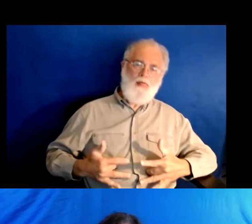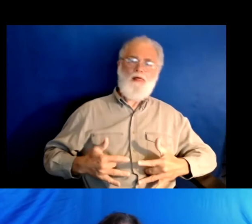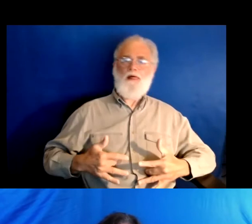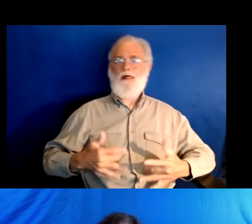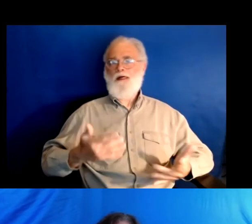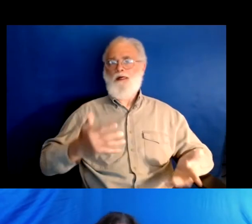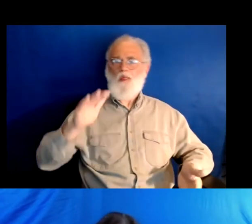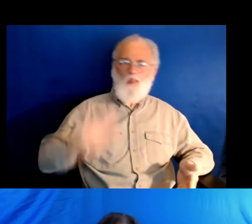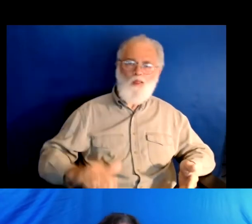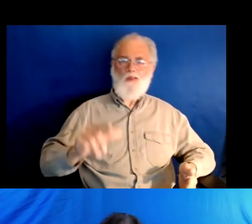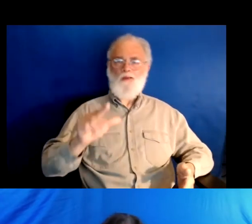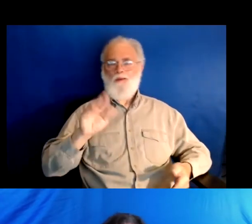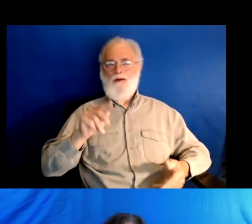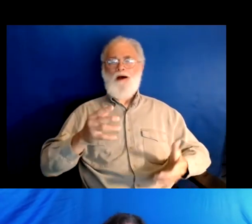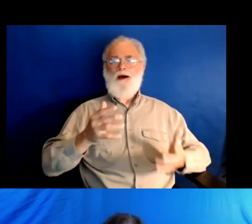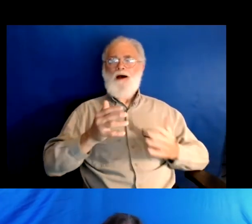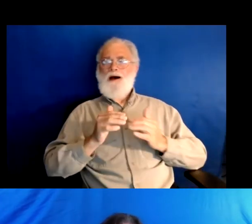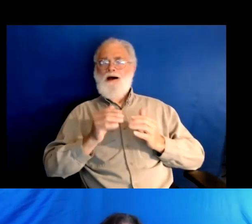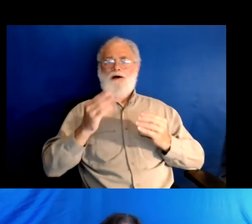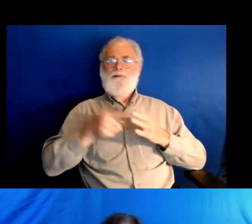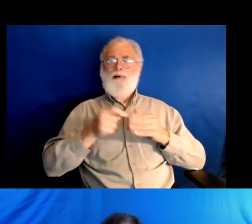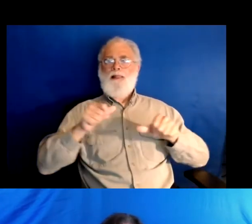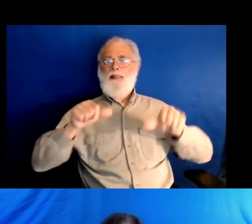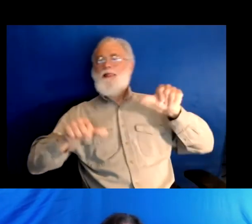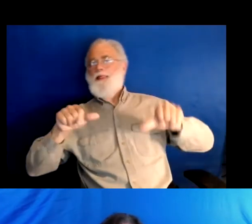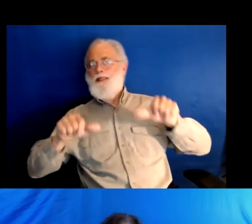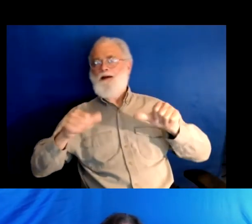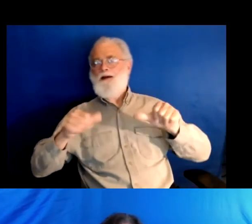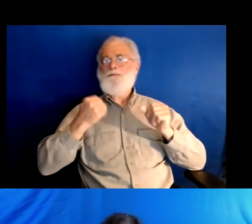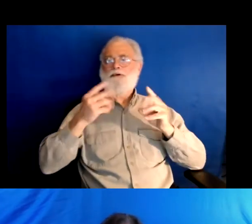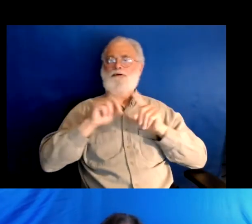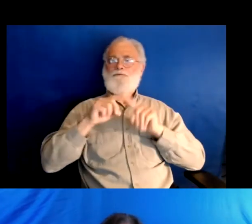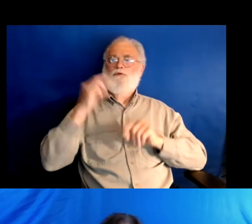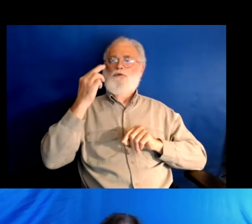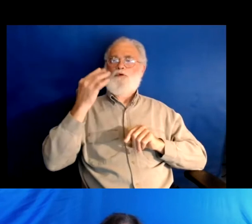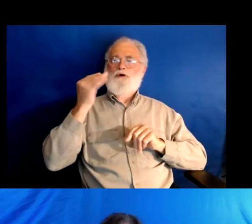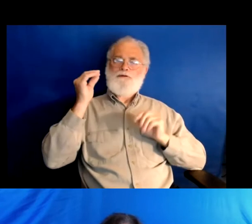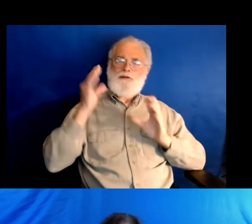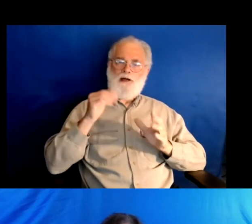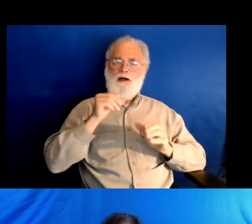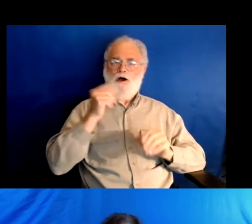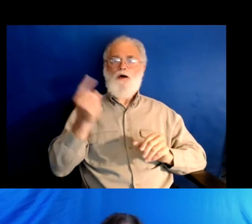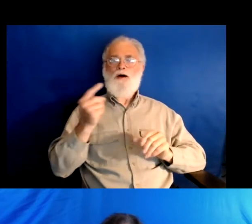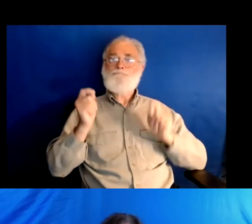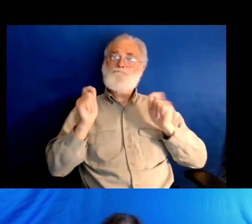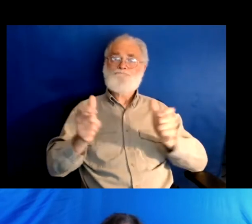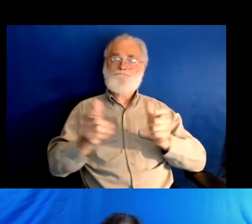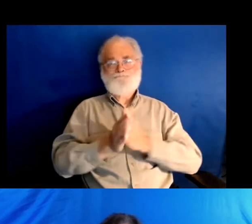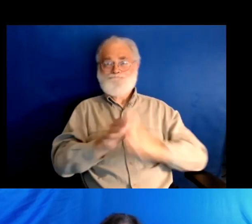teachers weren't sure. We didn't want the kids to be depressed if they had a low score, so they just weren't